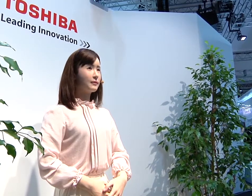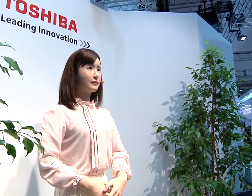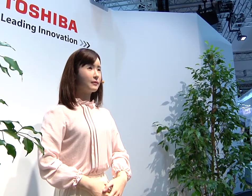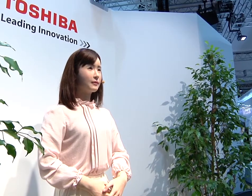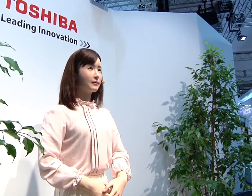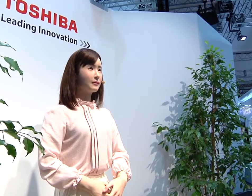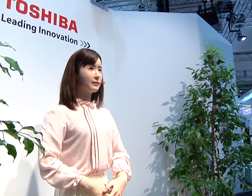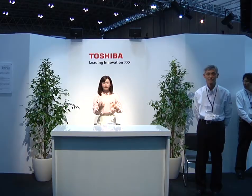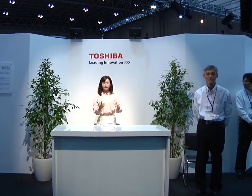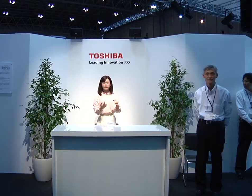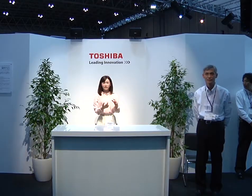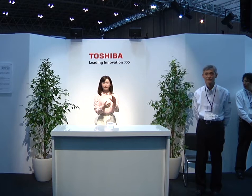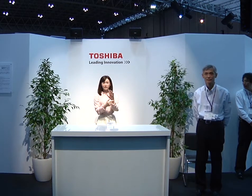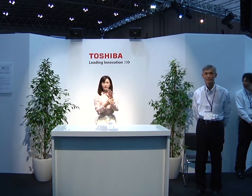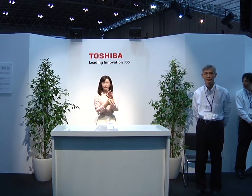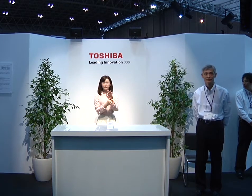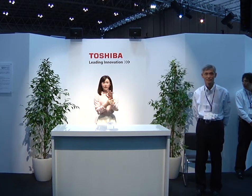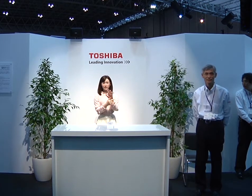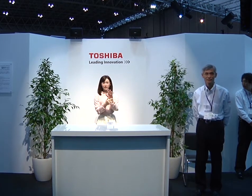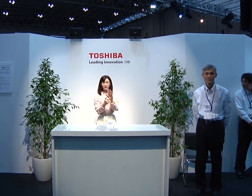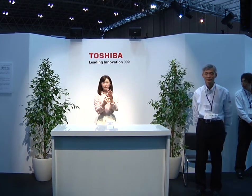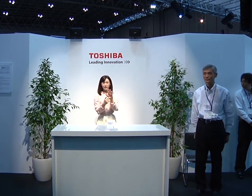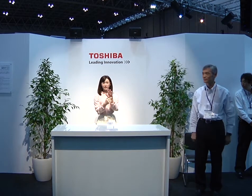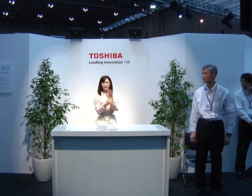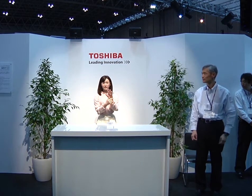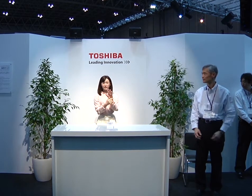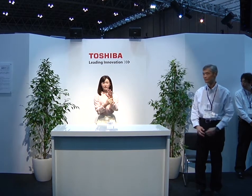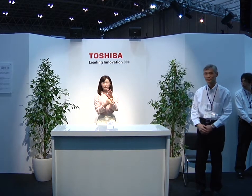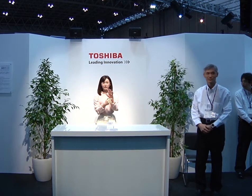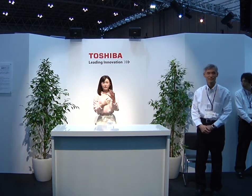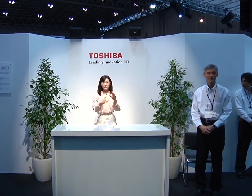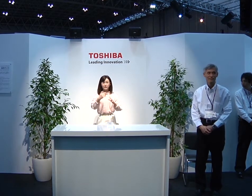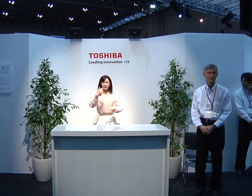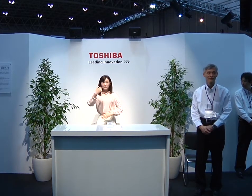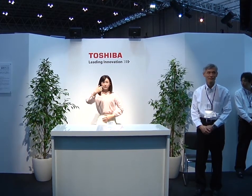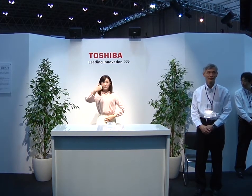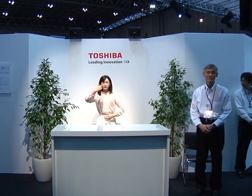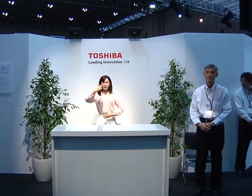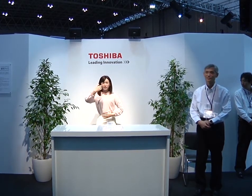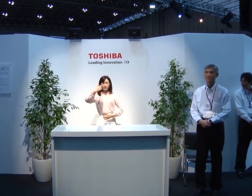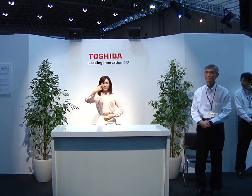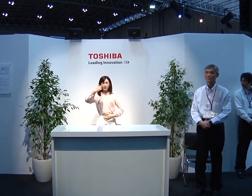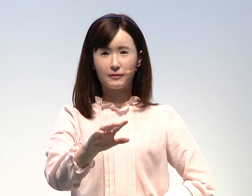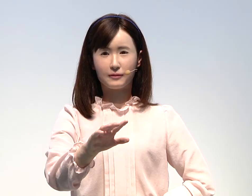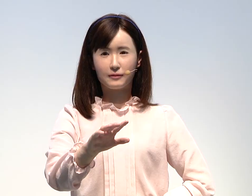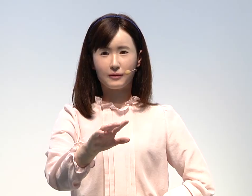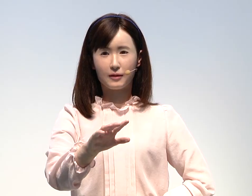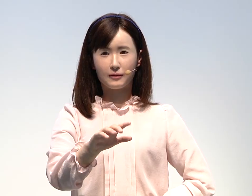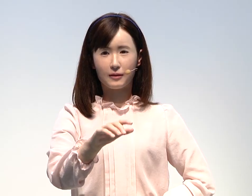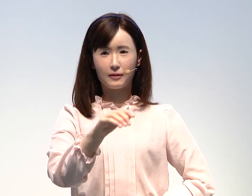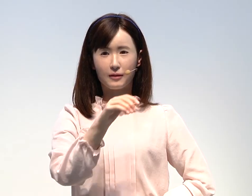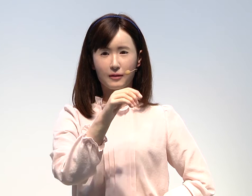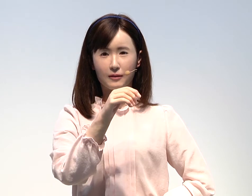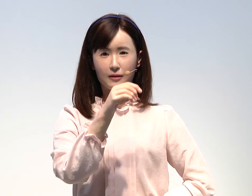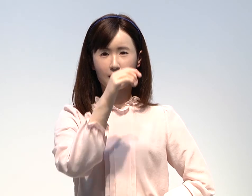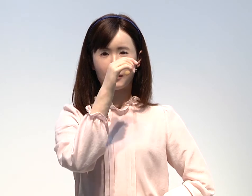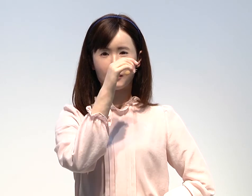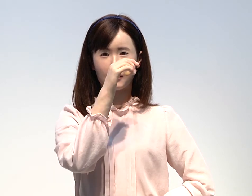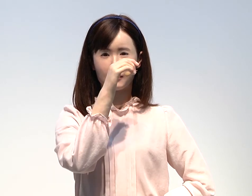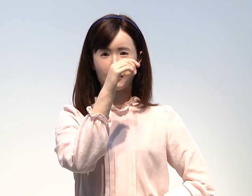roll around. Humanoid robots like this have been shown in Japan for more than 10 years, but progress is slow, and they have yet to